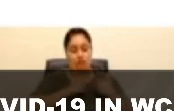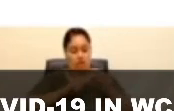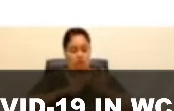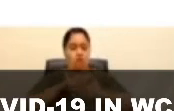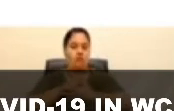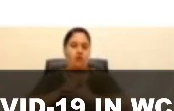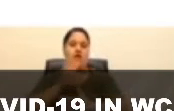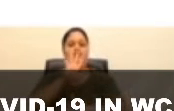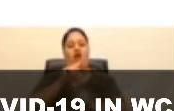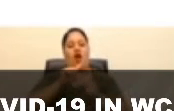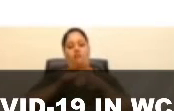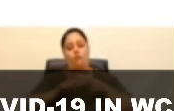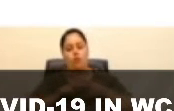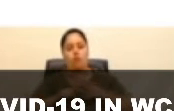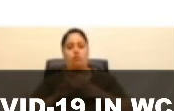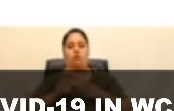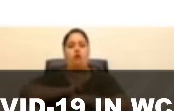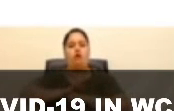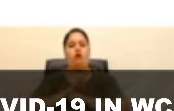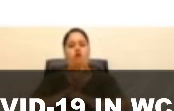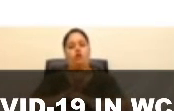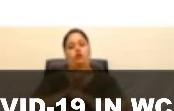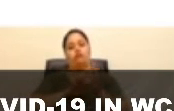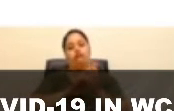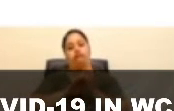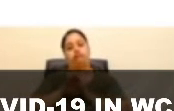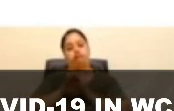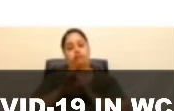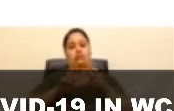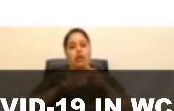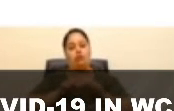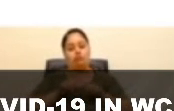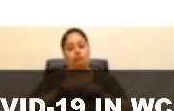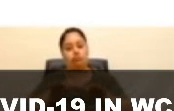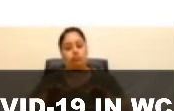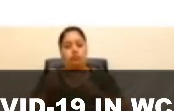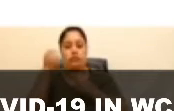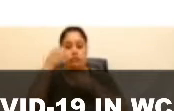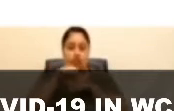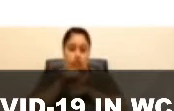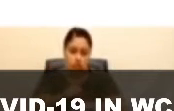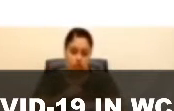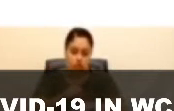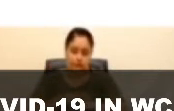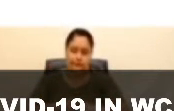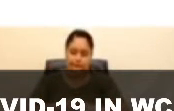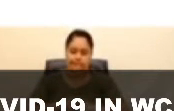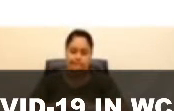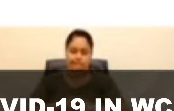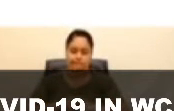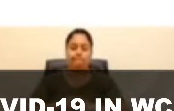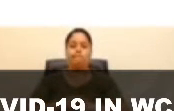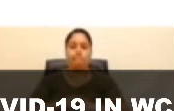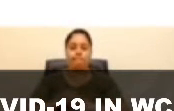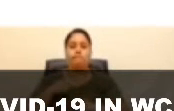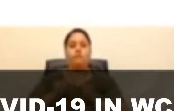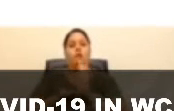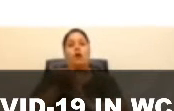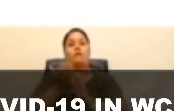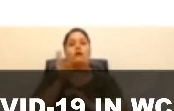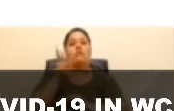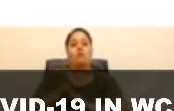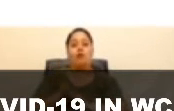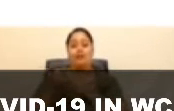strategy. And then we will do an update on what the latest evidence and science is telling